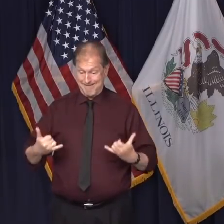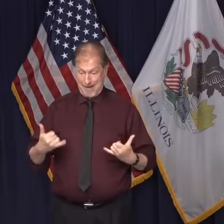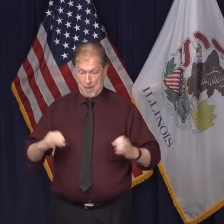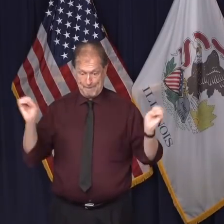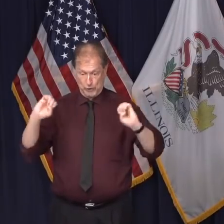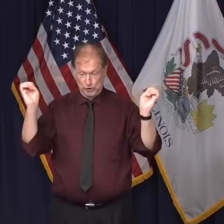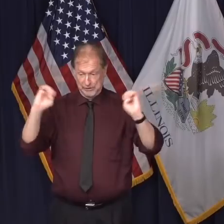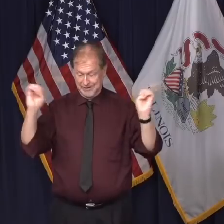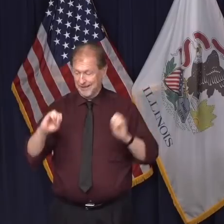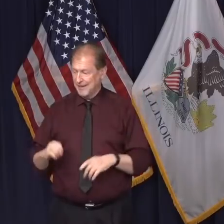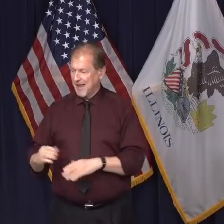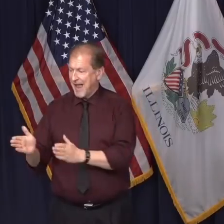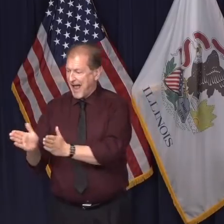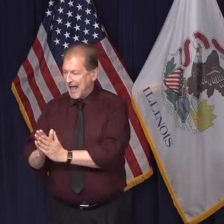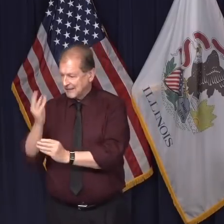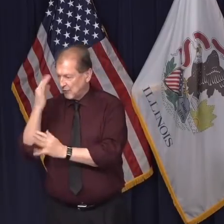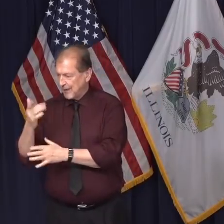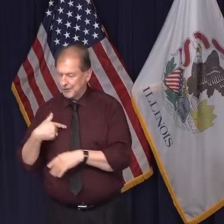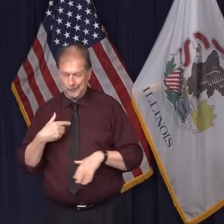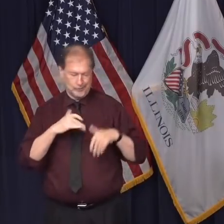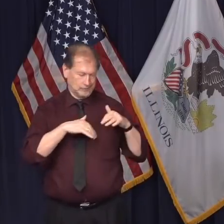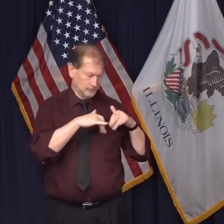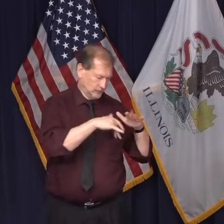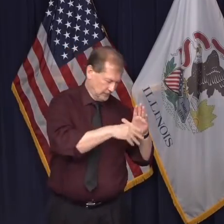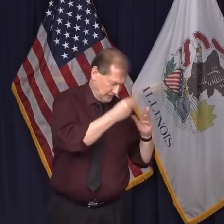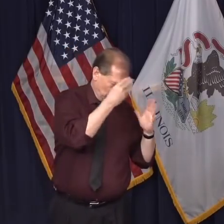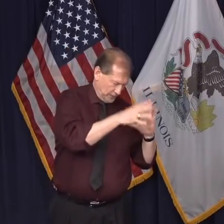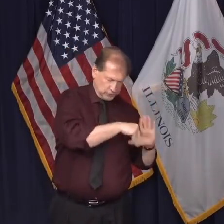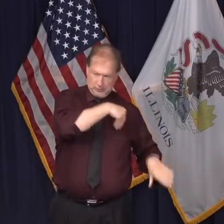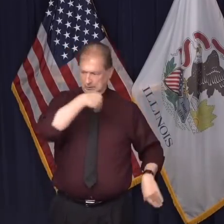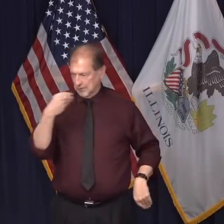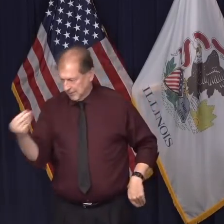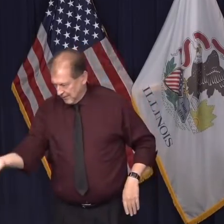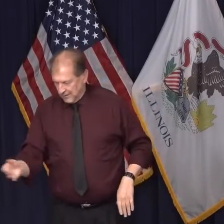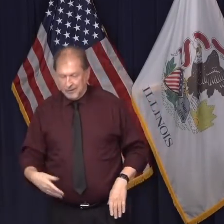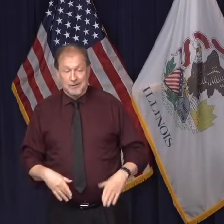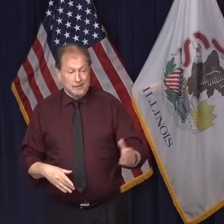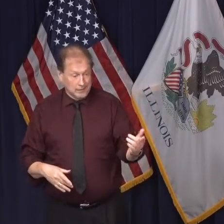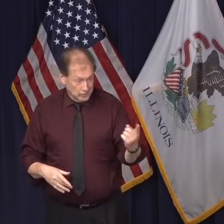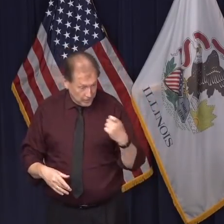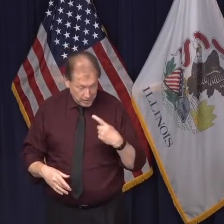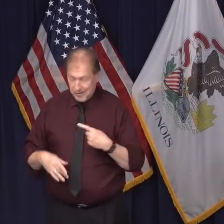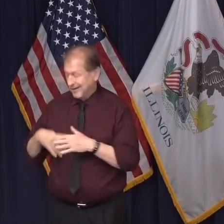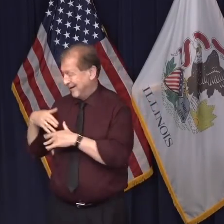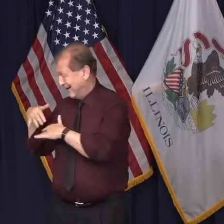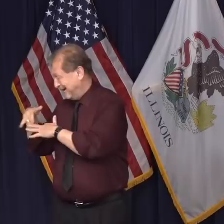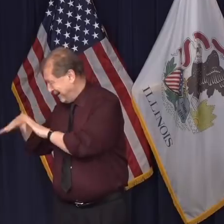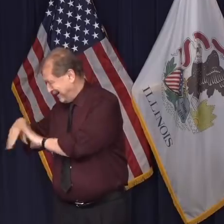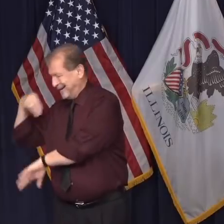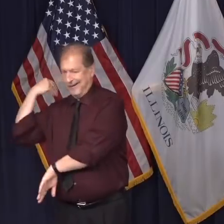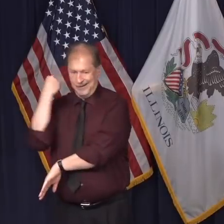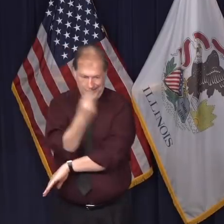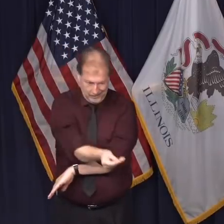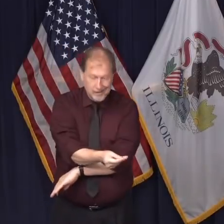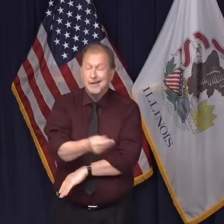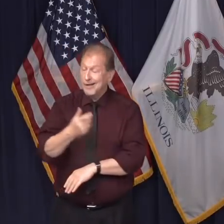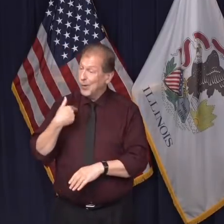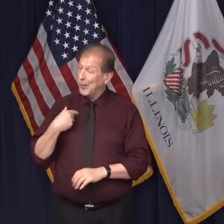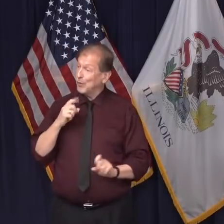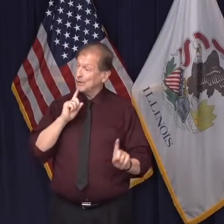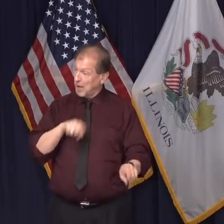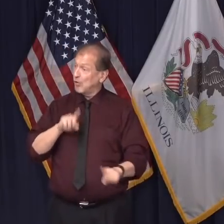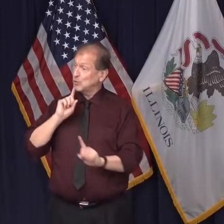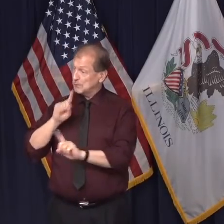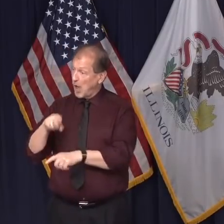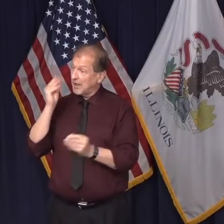emergency, it's taken us a little longer to be responsive, but we are responding to FOIAs as fast as we can. But